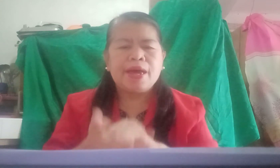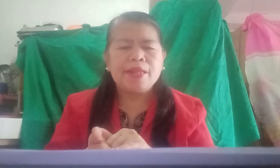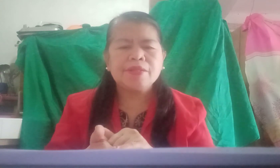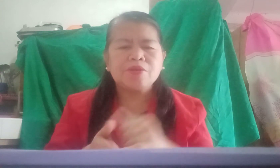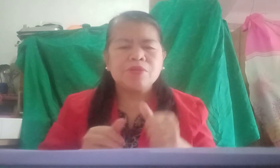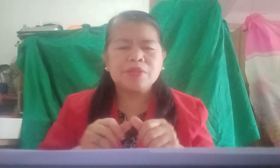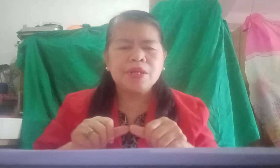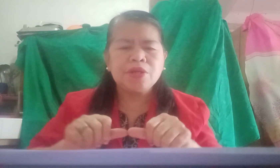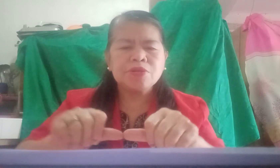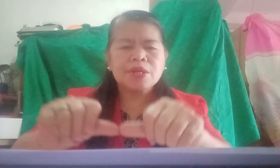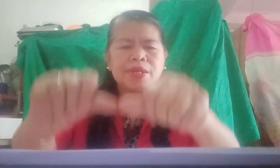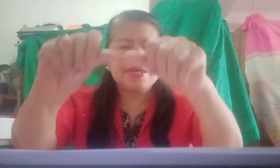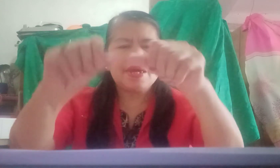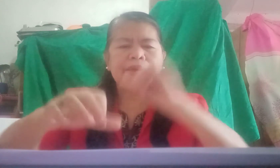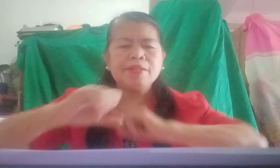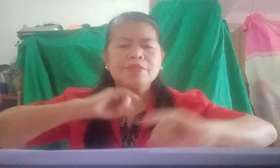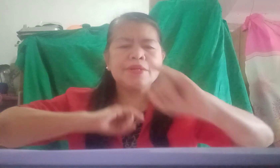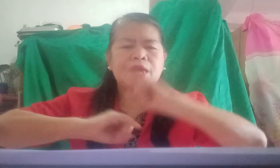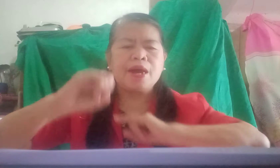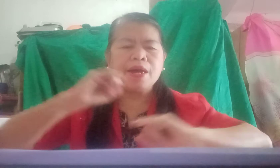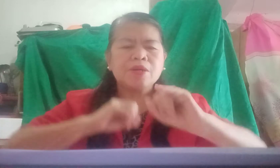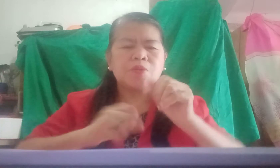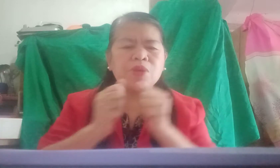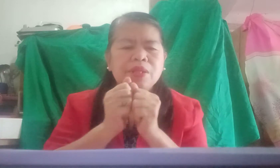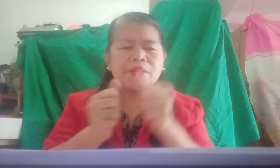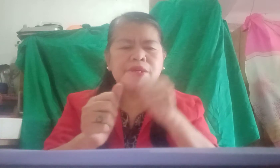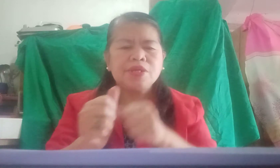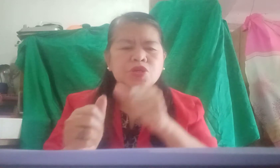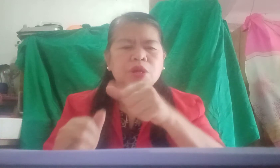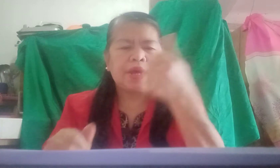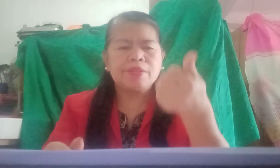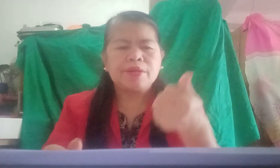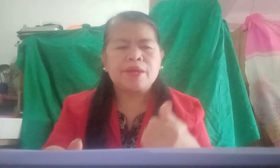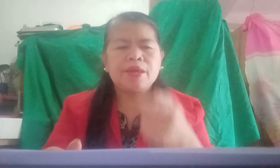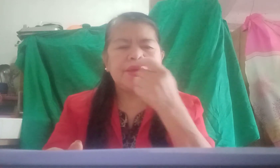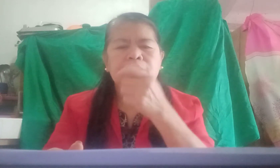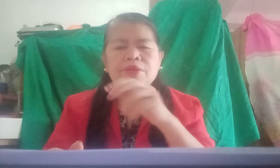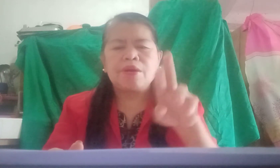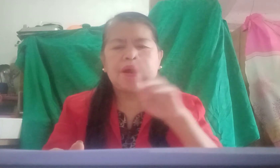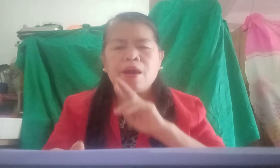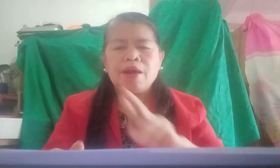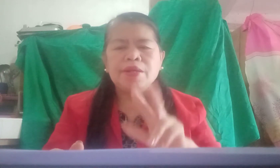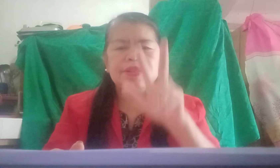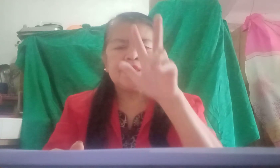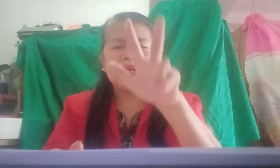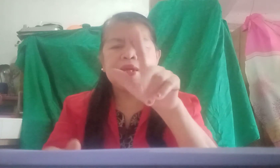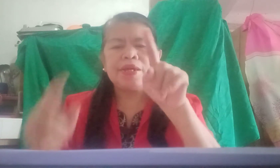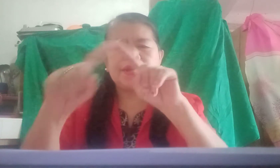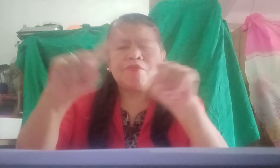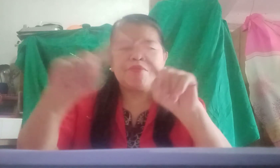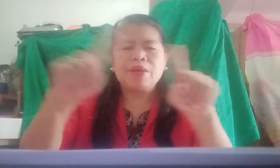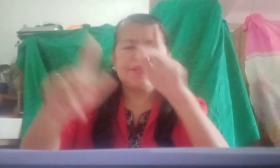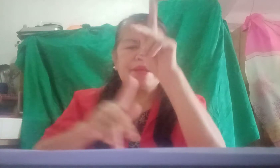that continuously interact with each other. There are 3 different